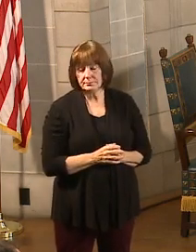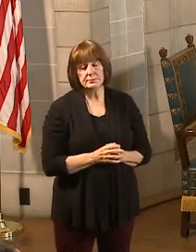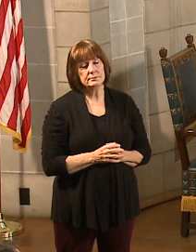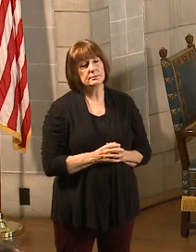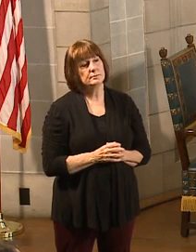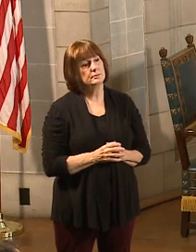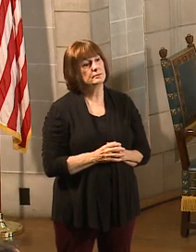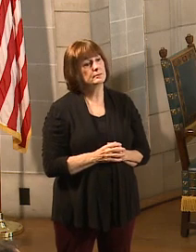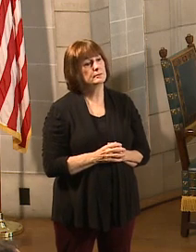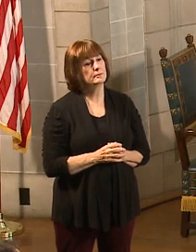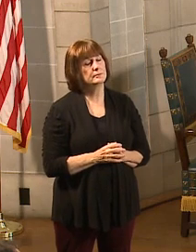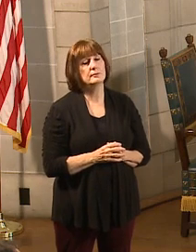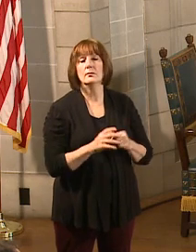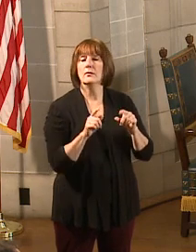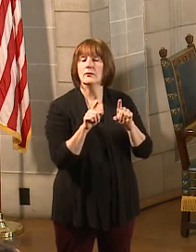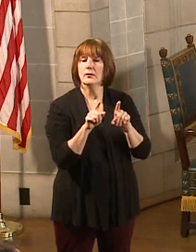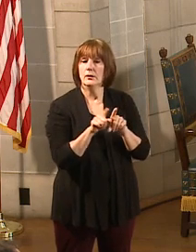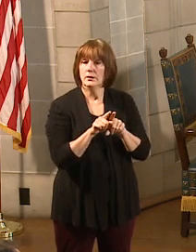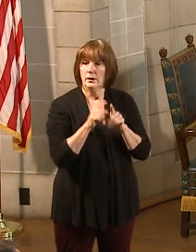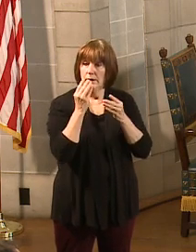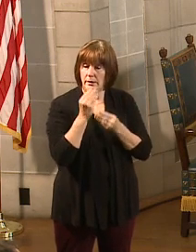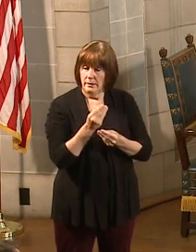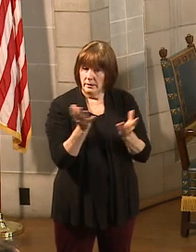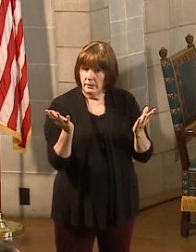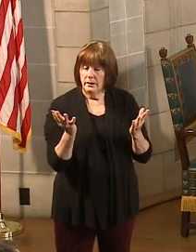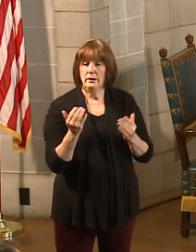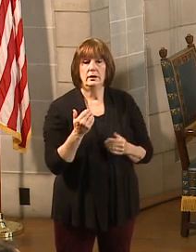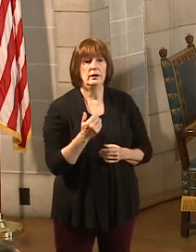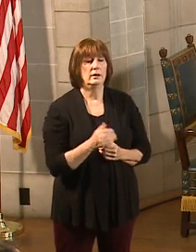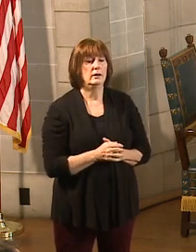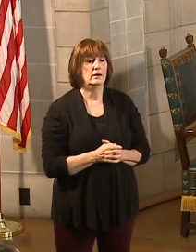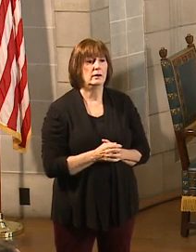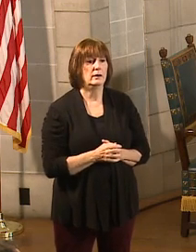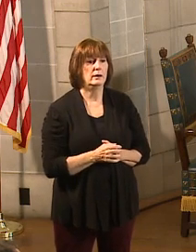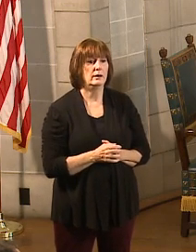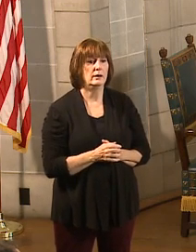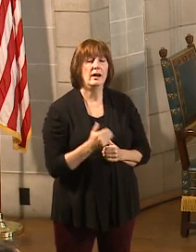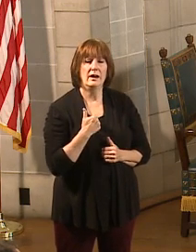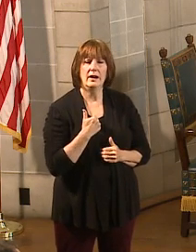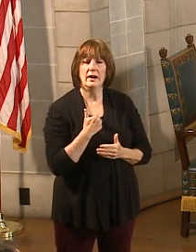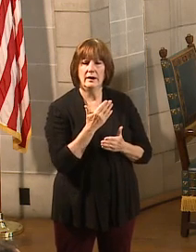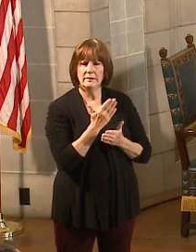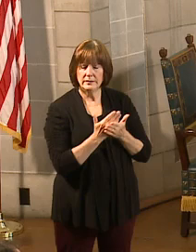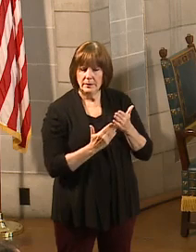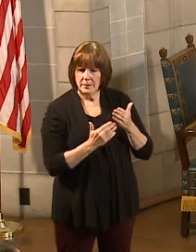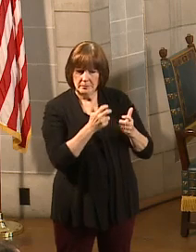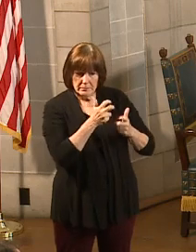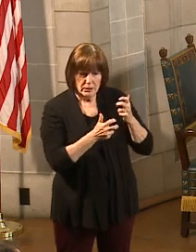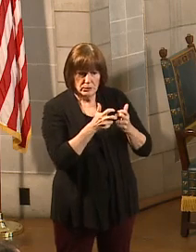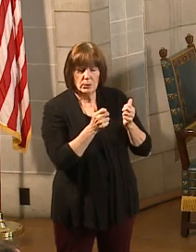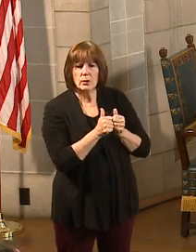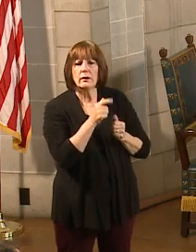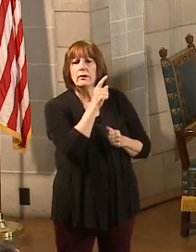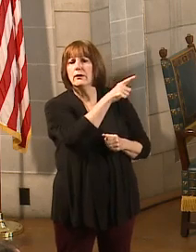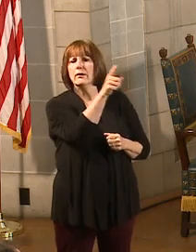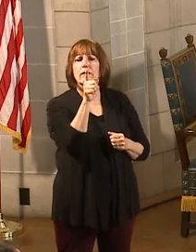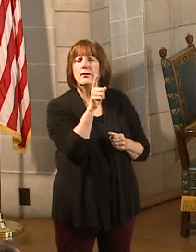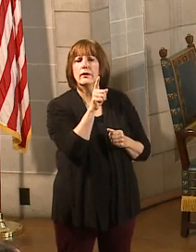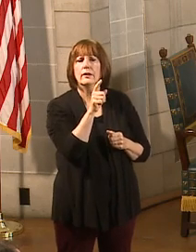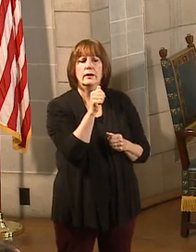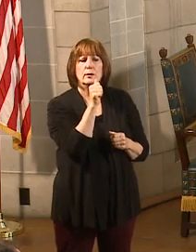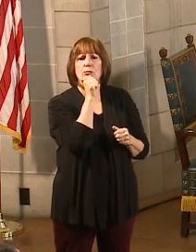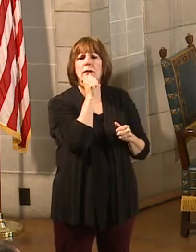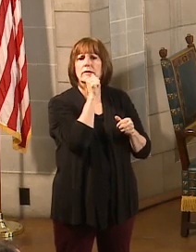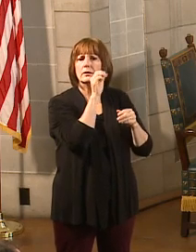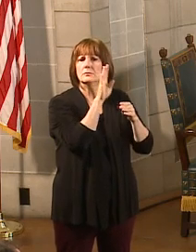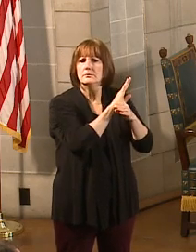Also, do want to make people aware of an issue we have with some commercial vendors, specifically Quest Labs,